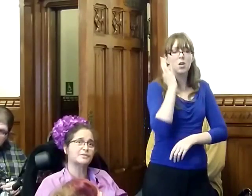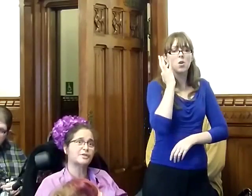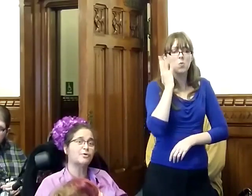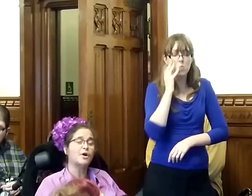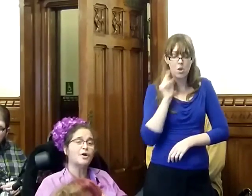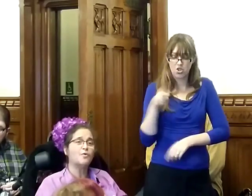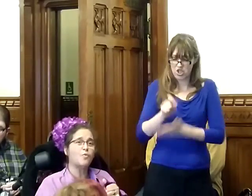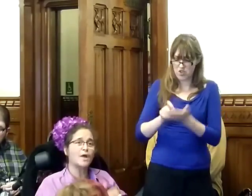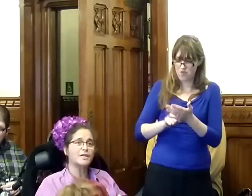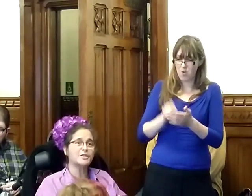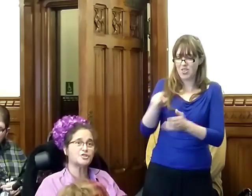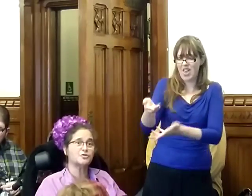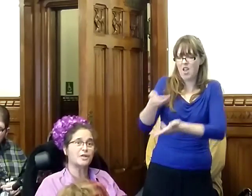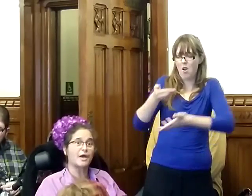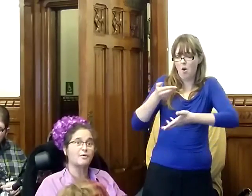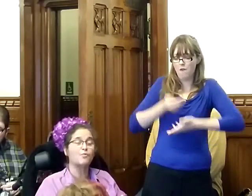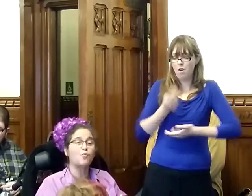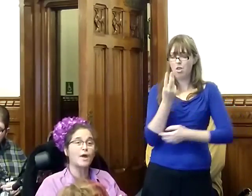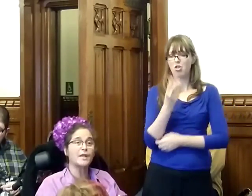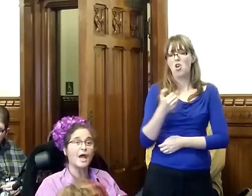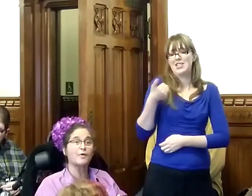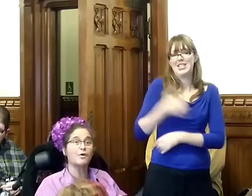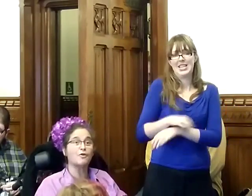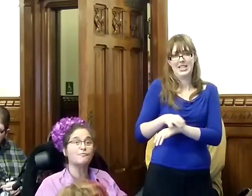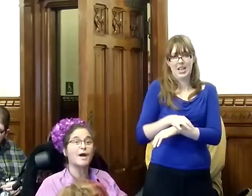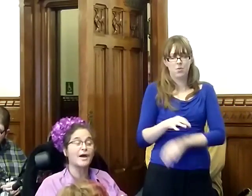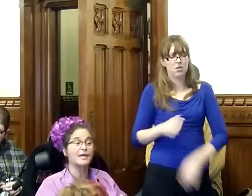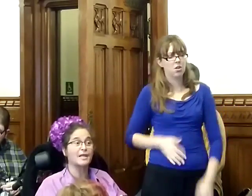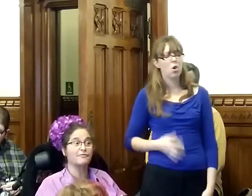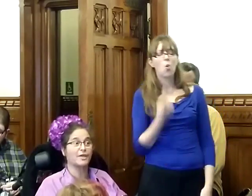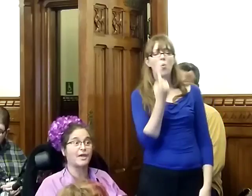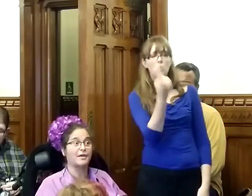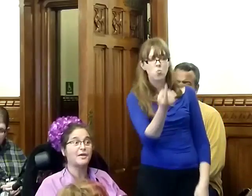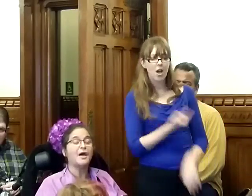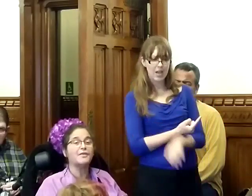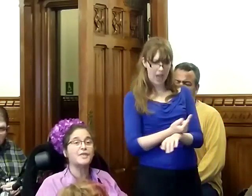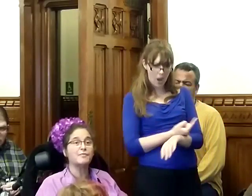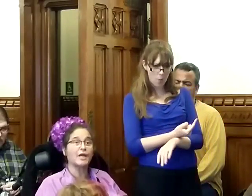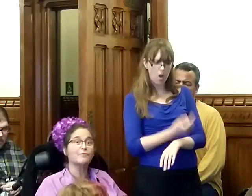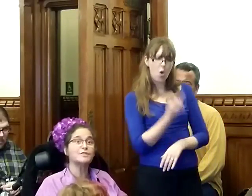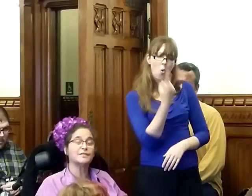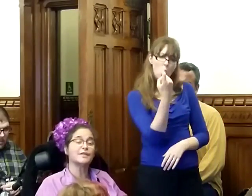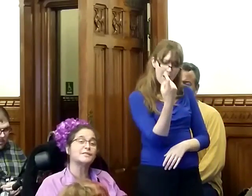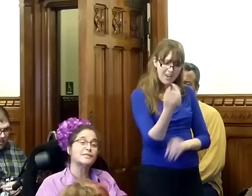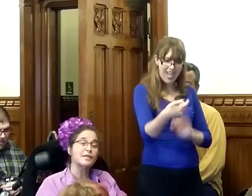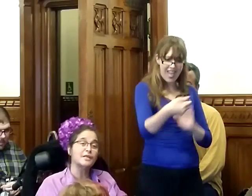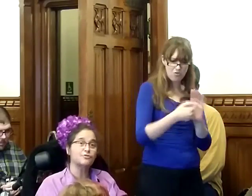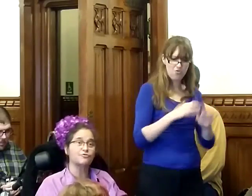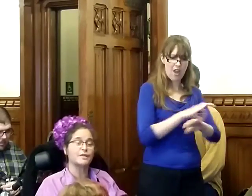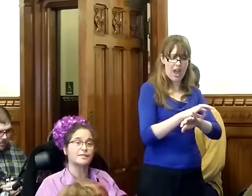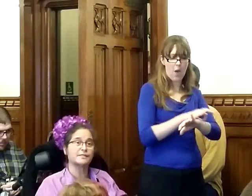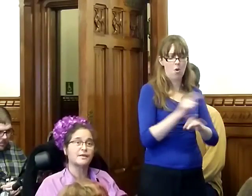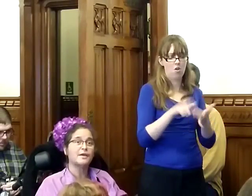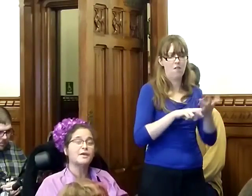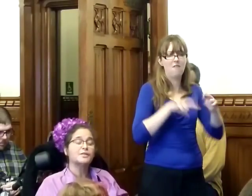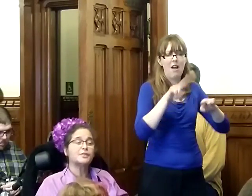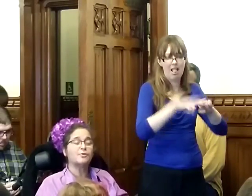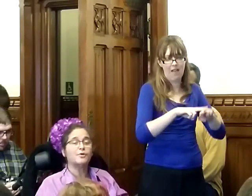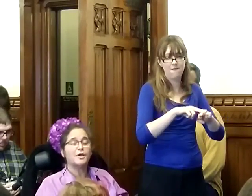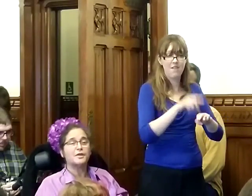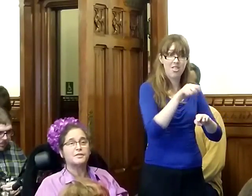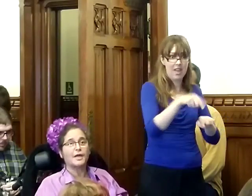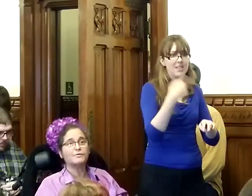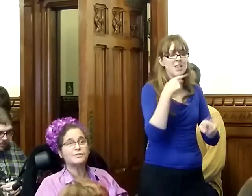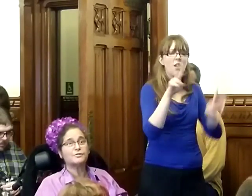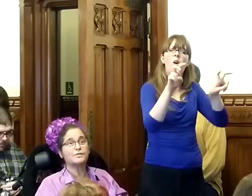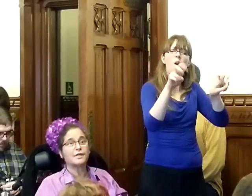36 hours. So one additional hour, 1 hour of my ILF care, and they were counting that as an increase.